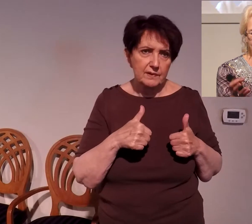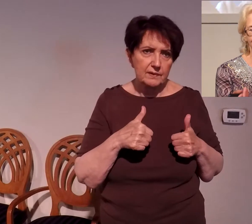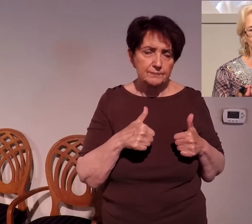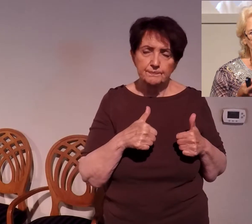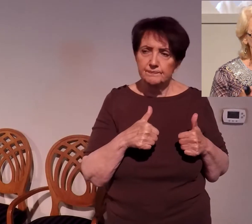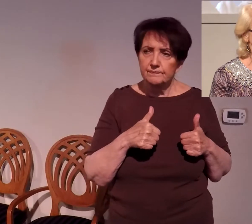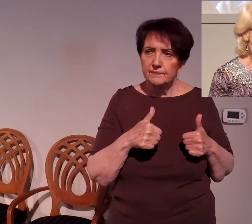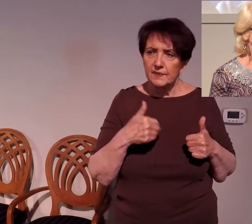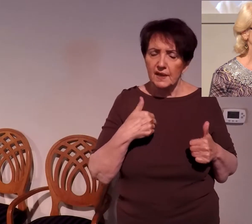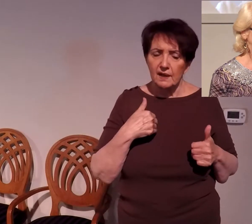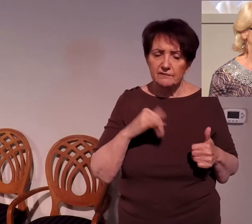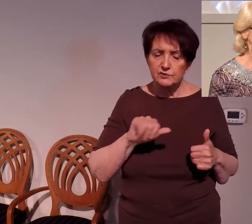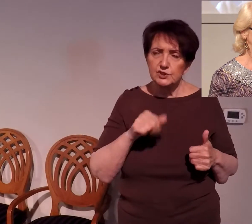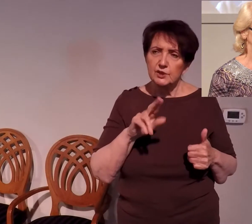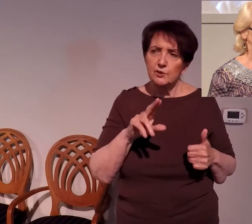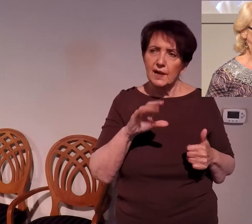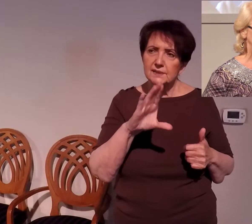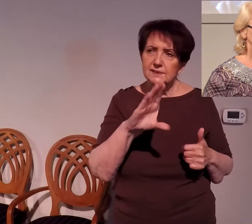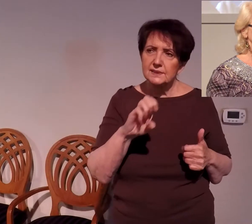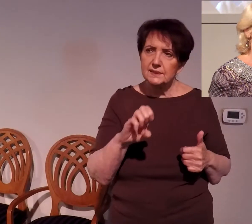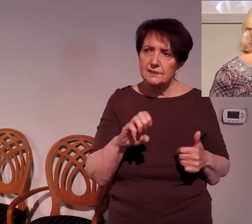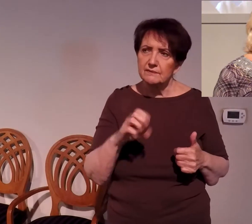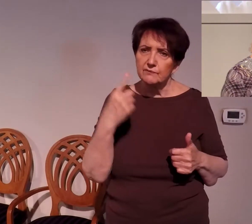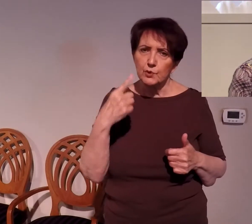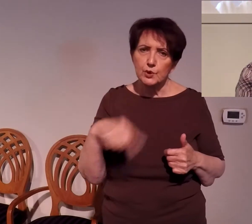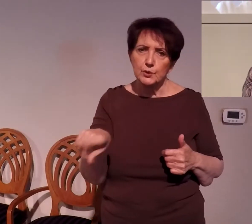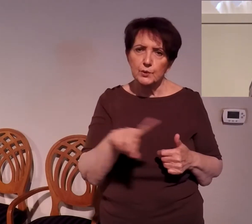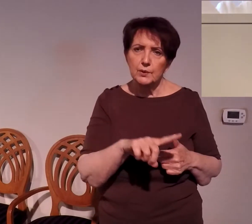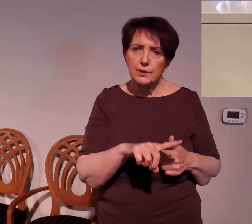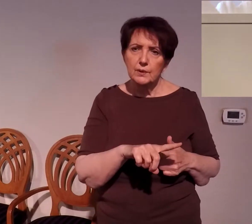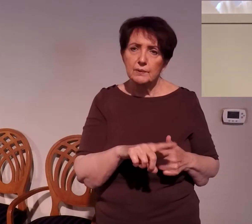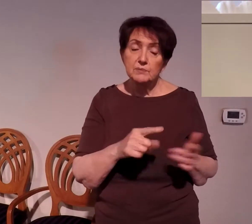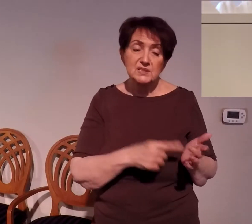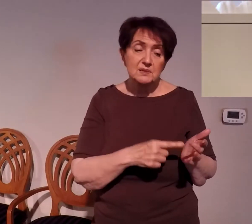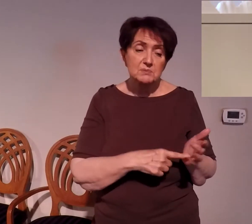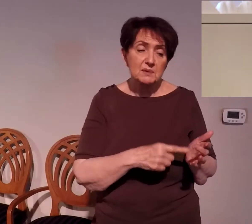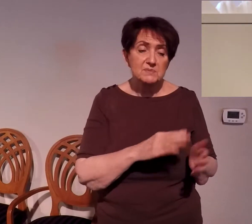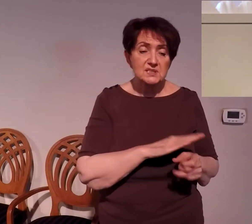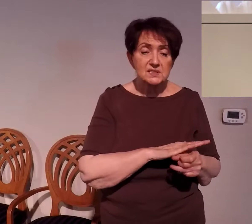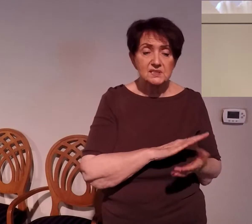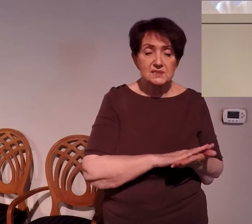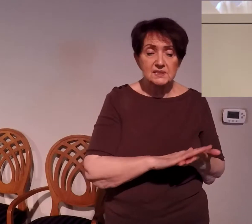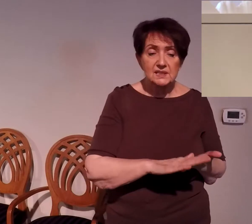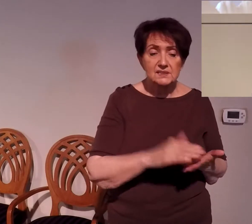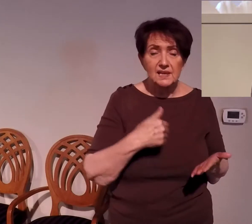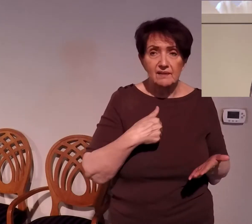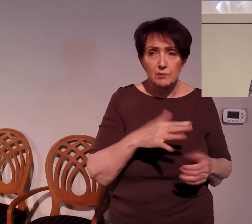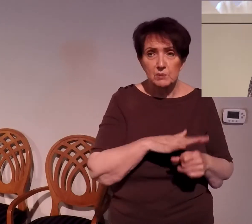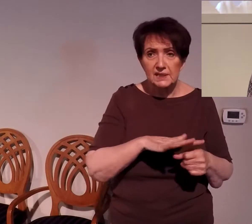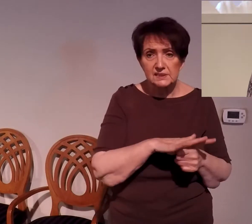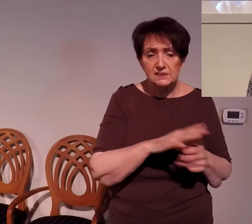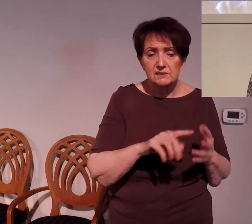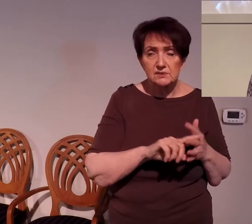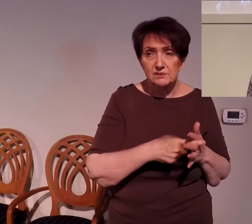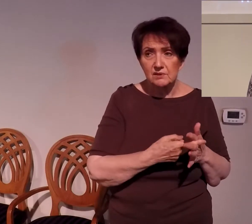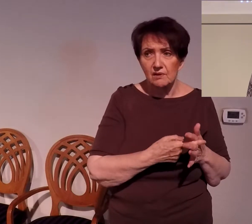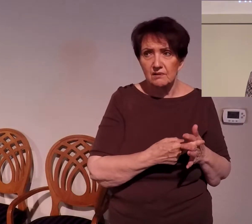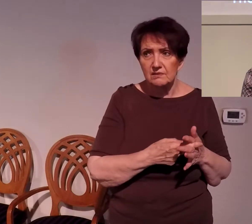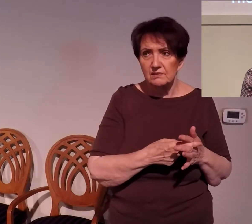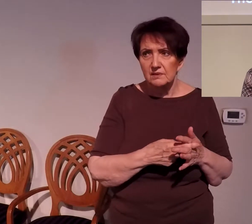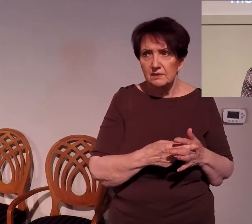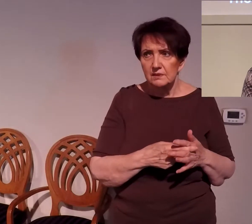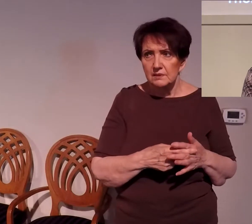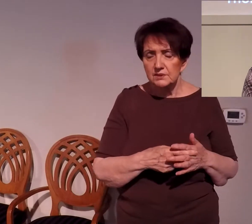that have juice for you. But sometimes it's nice to have a good place to start. And so